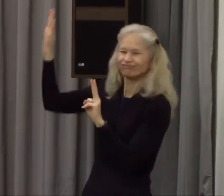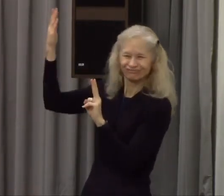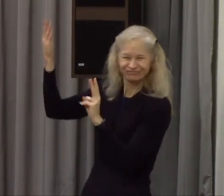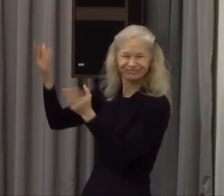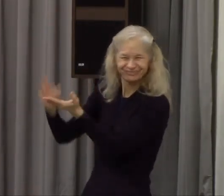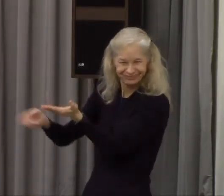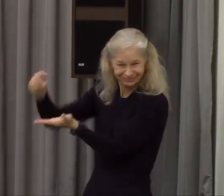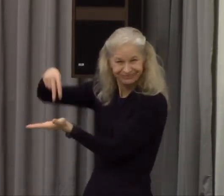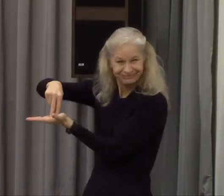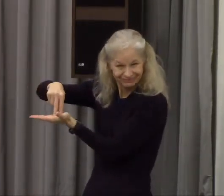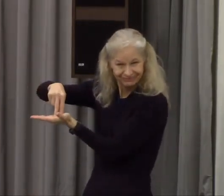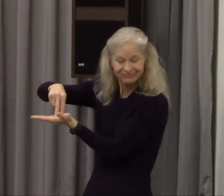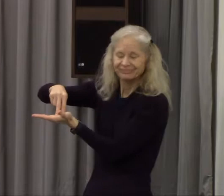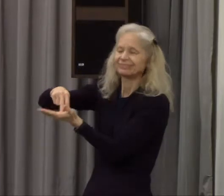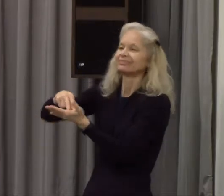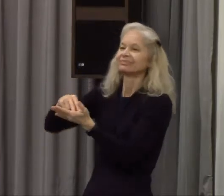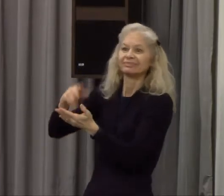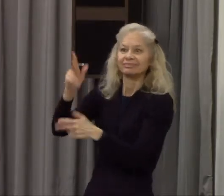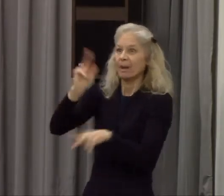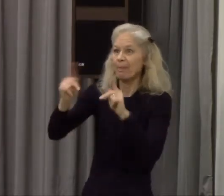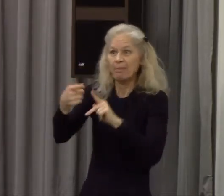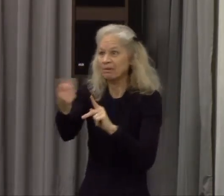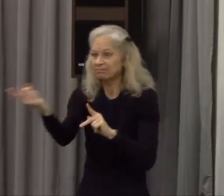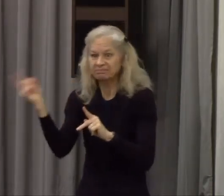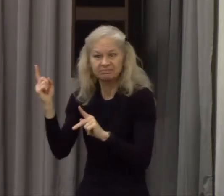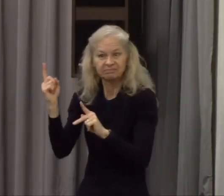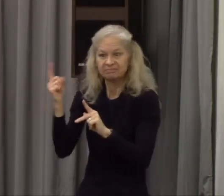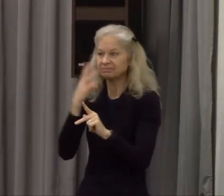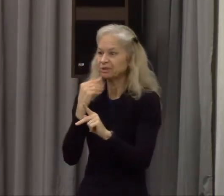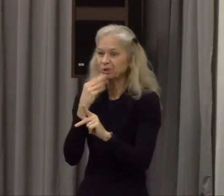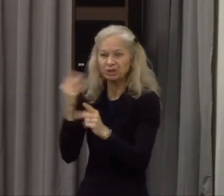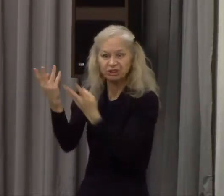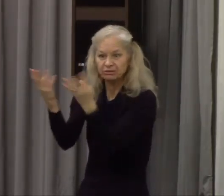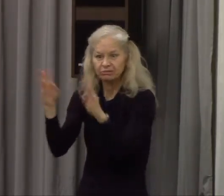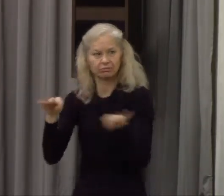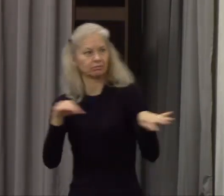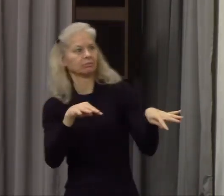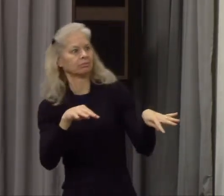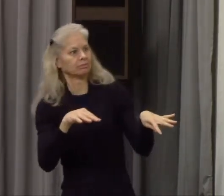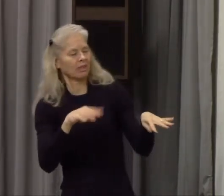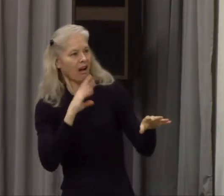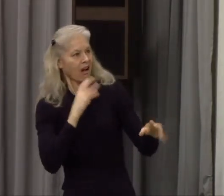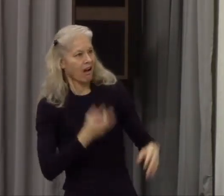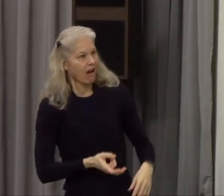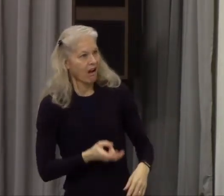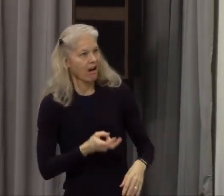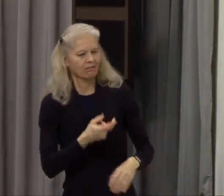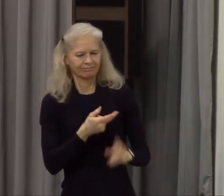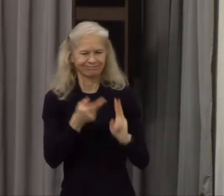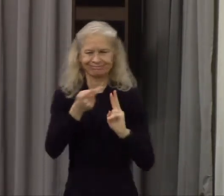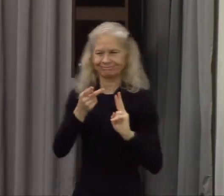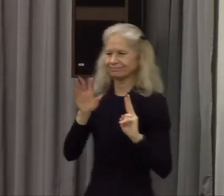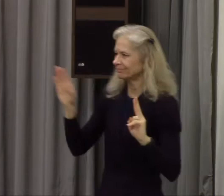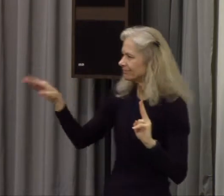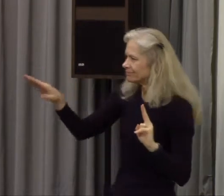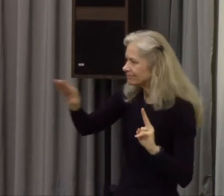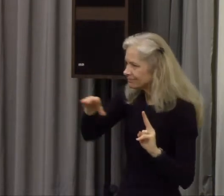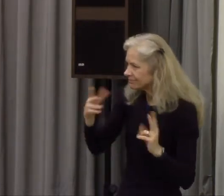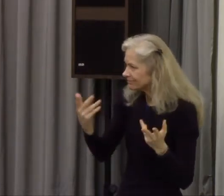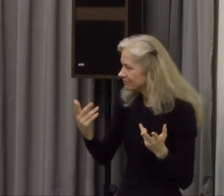afraid to speak up before and to own him, at that time filled with the Spirit, said,